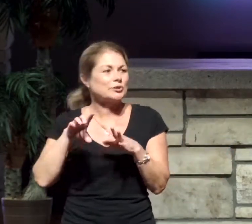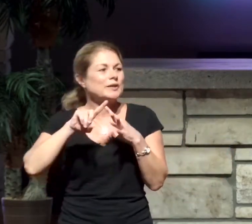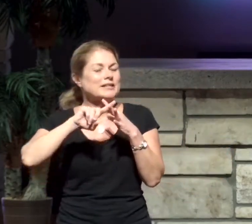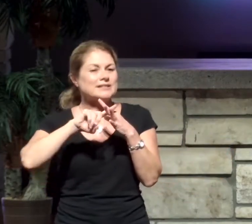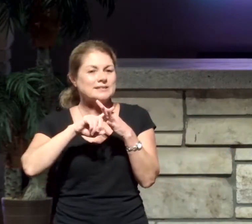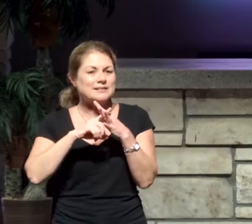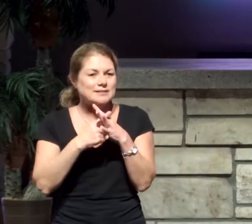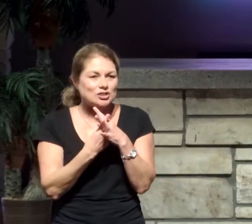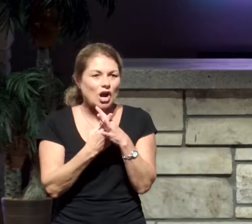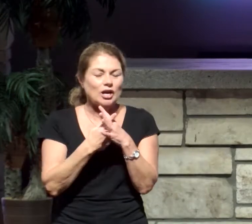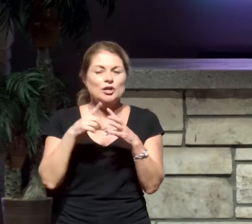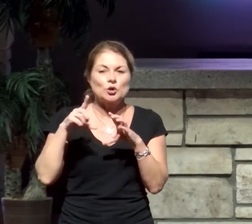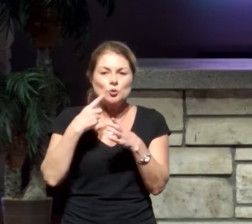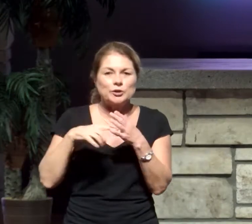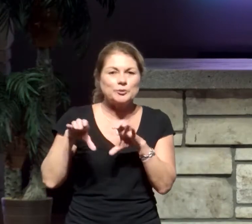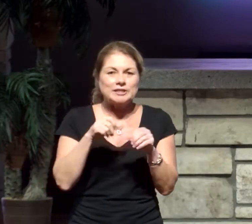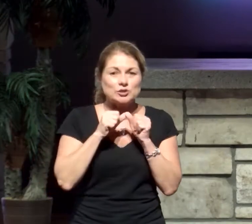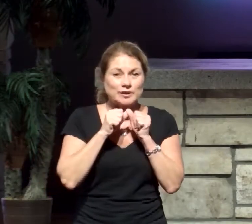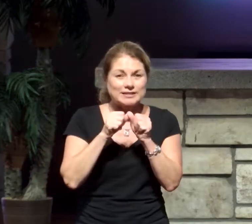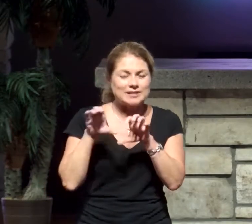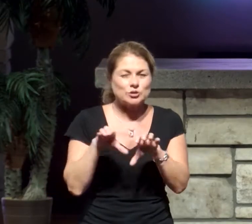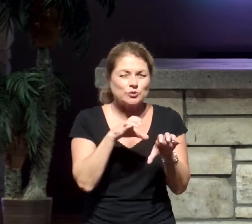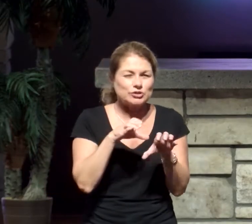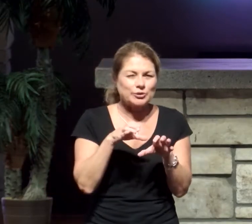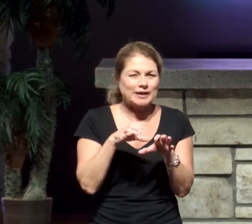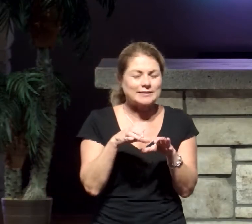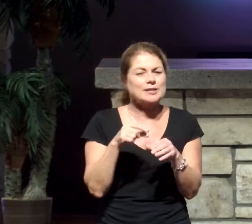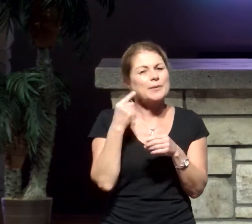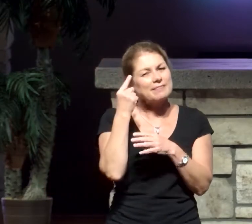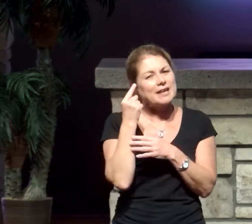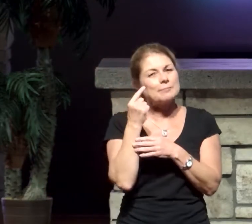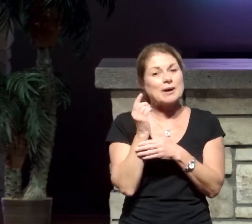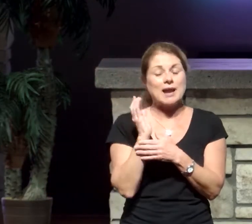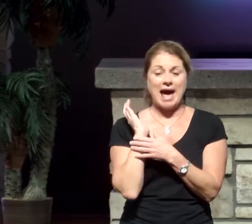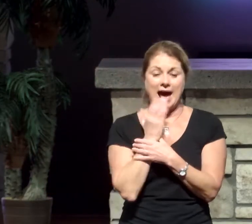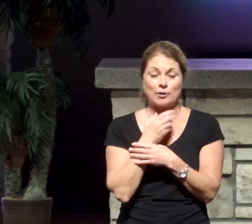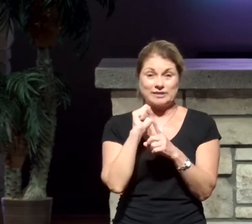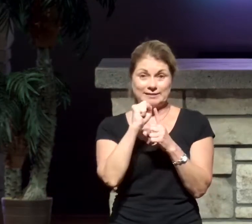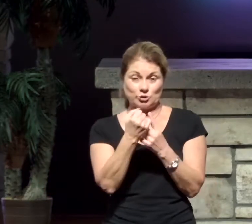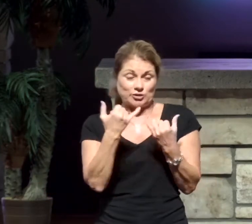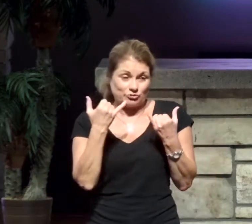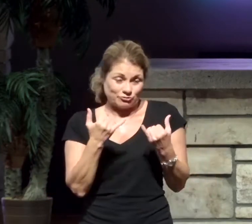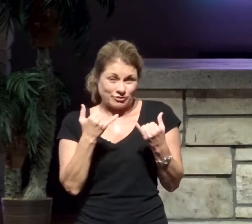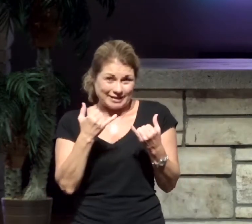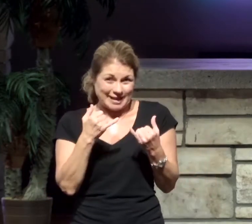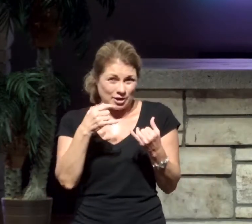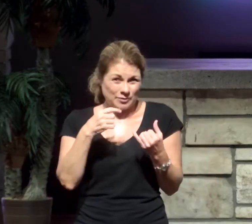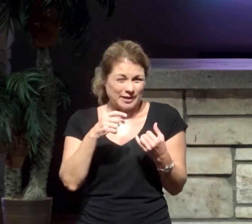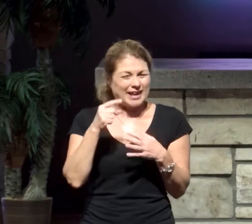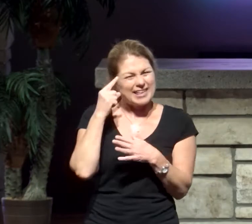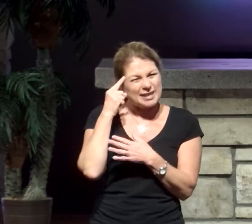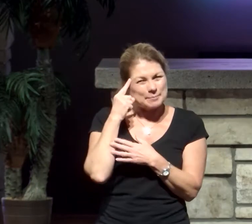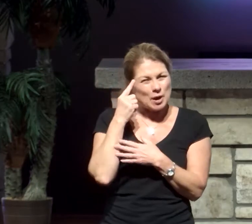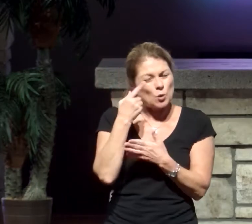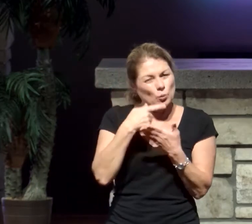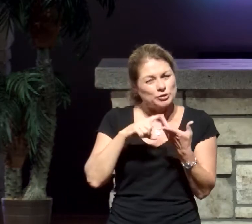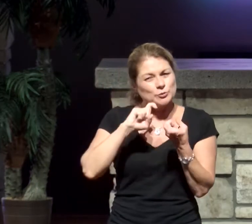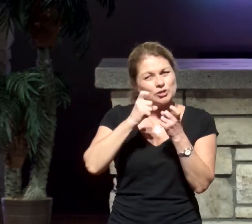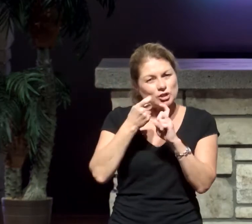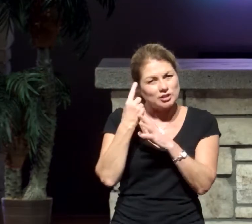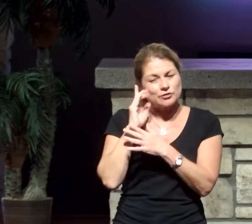do? It was a great time for us to sort of reflect on our current situation and determine what we need to do to change for the